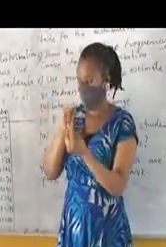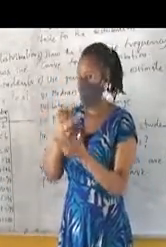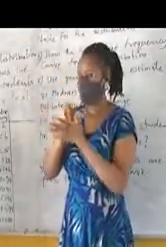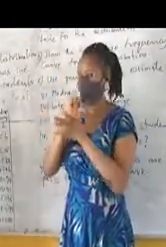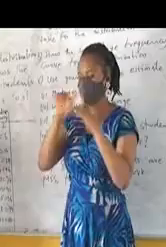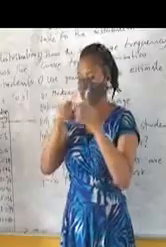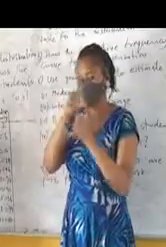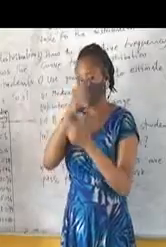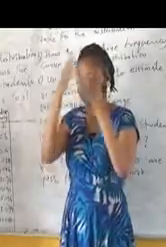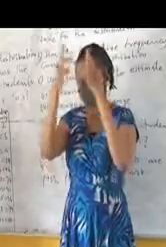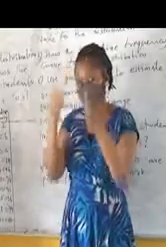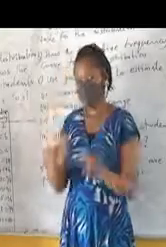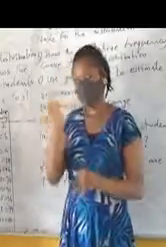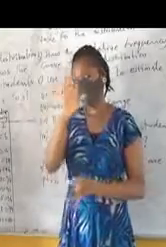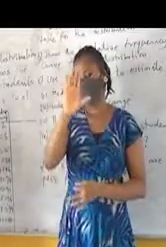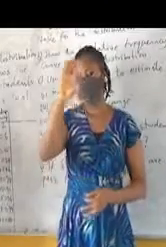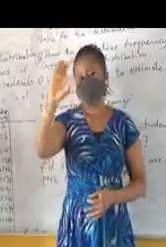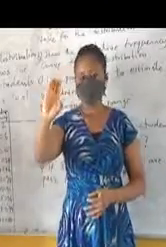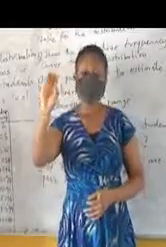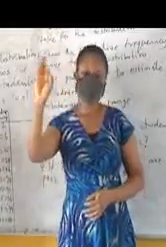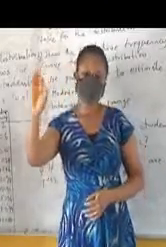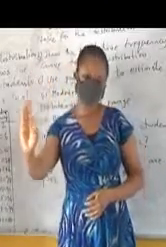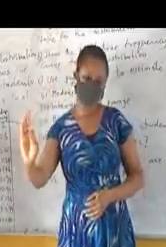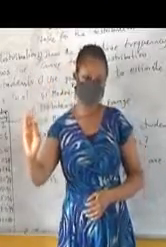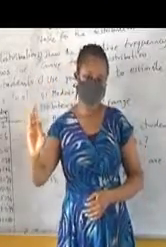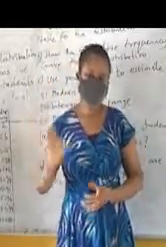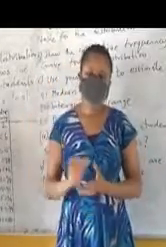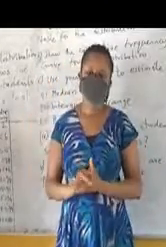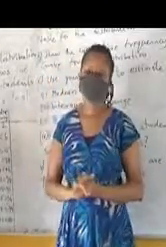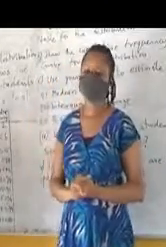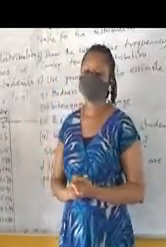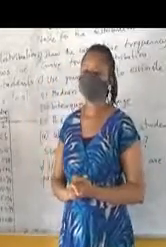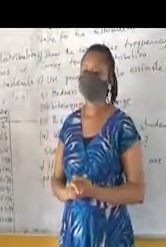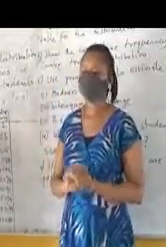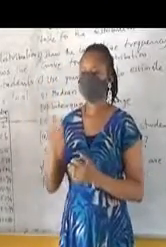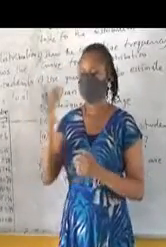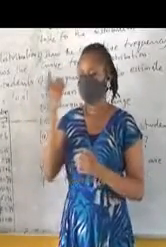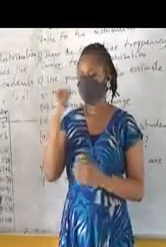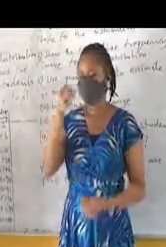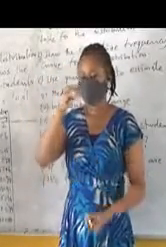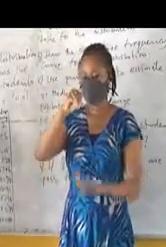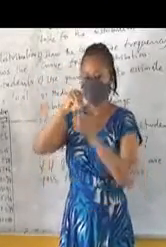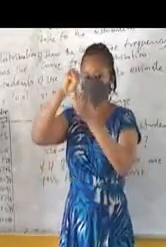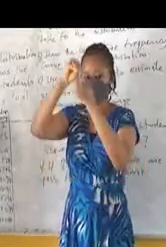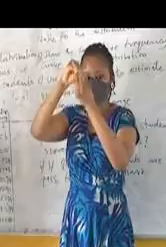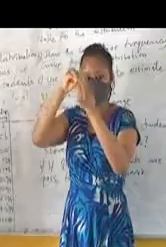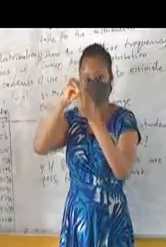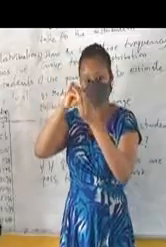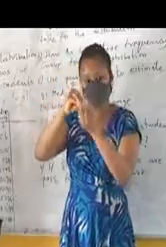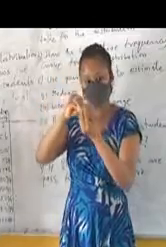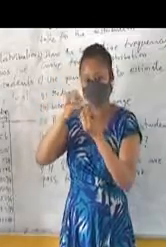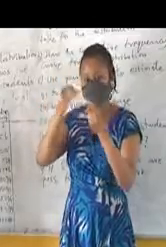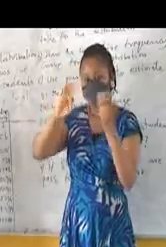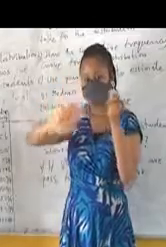you determine the cumulative frequencies, the successive addition or a running